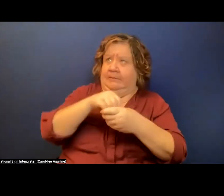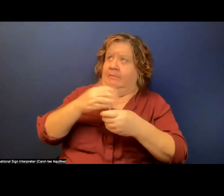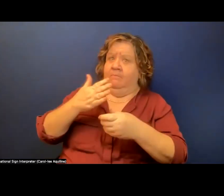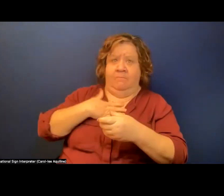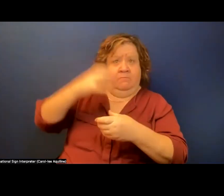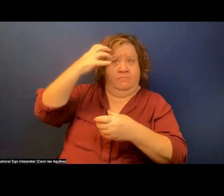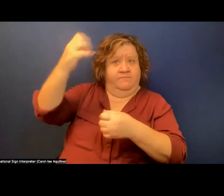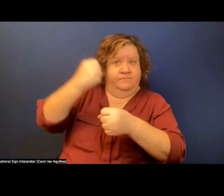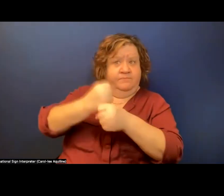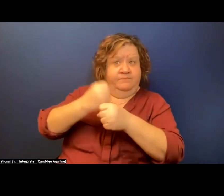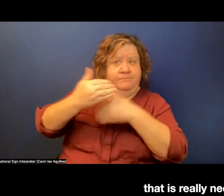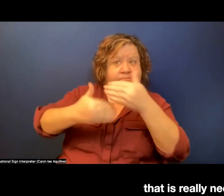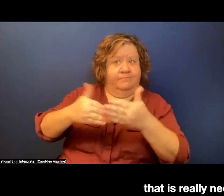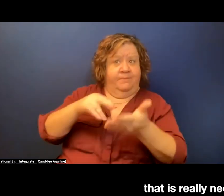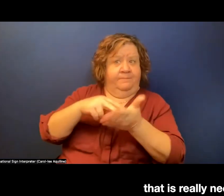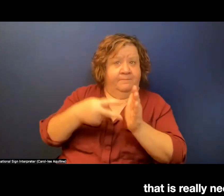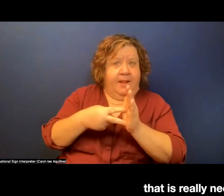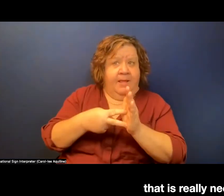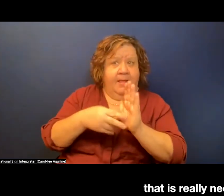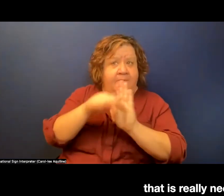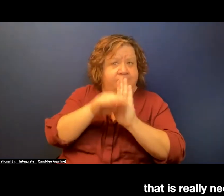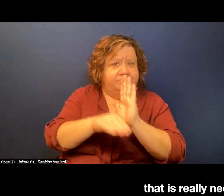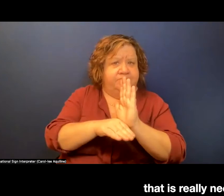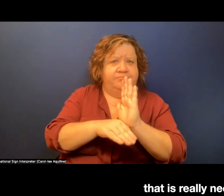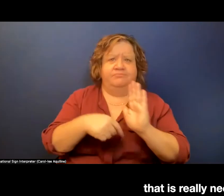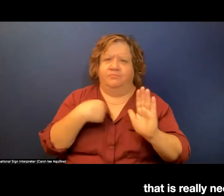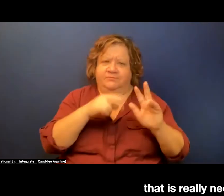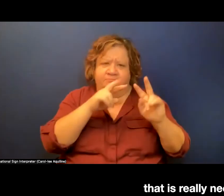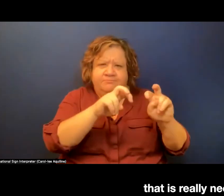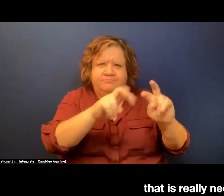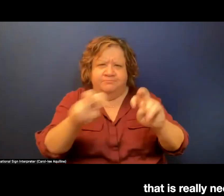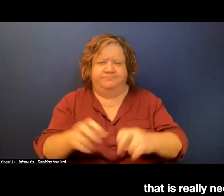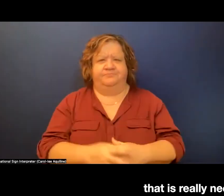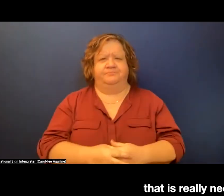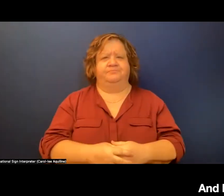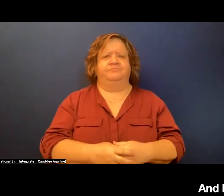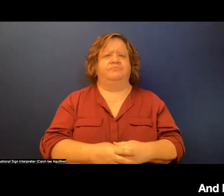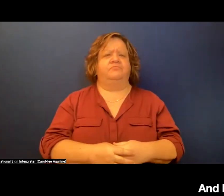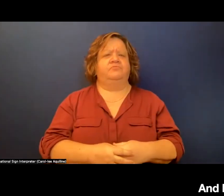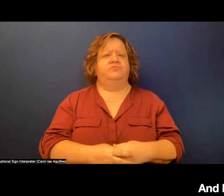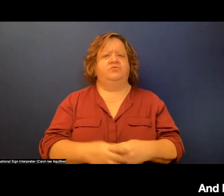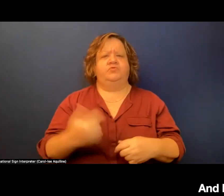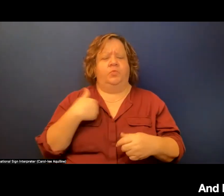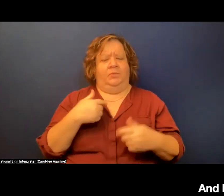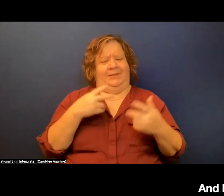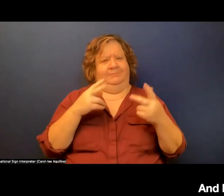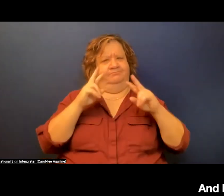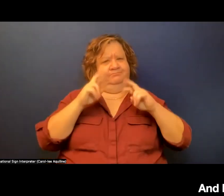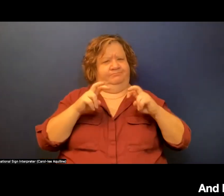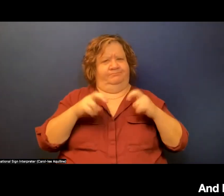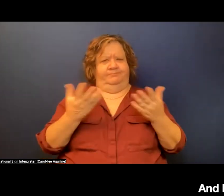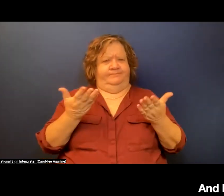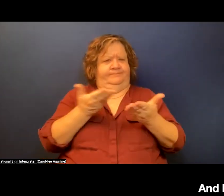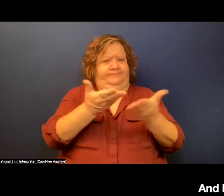at what kind of resources that is really needed by organizations of persons with disabilities. And here we're looking